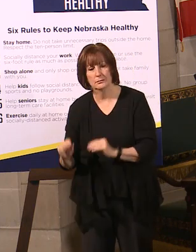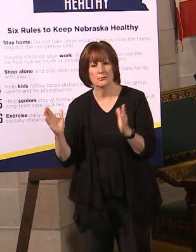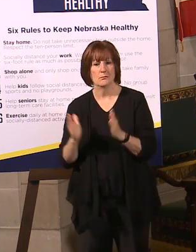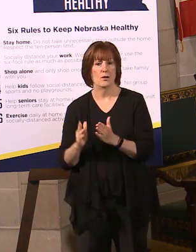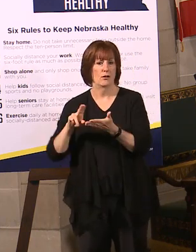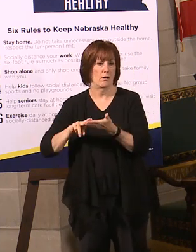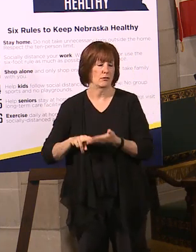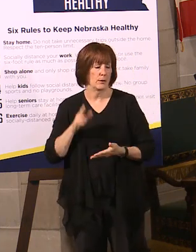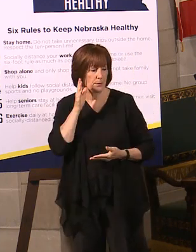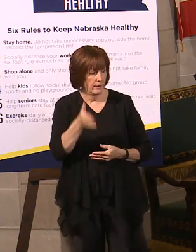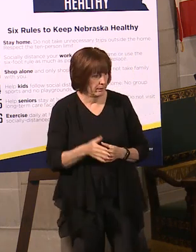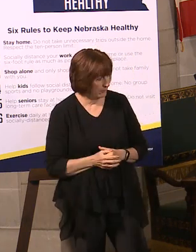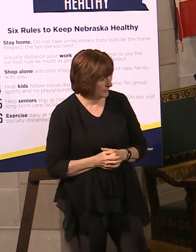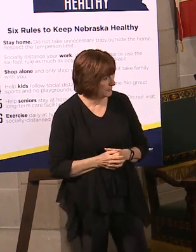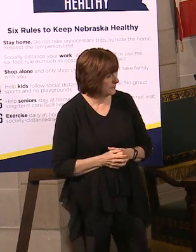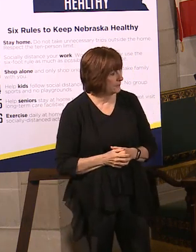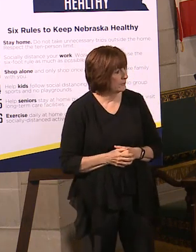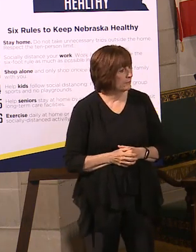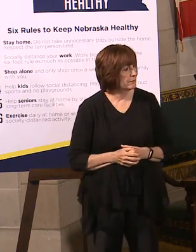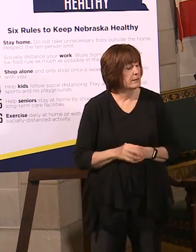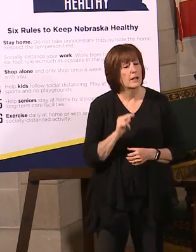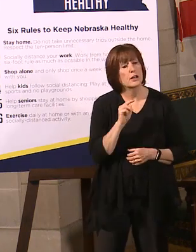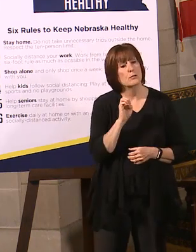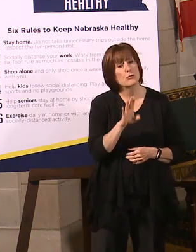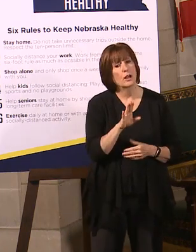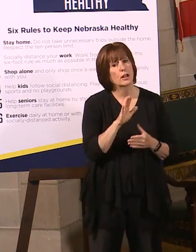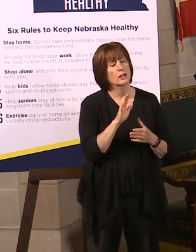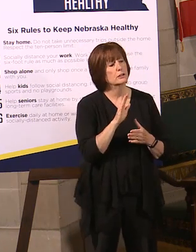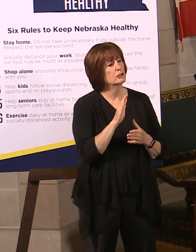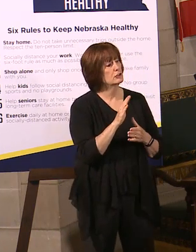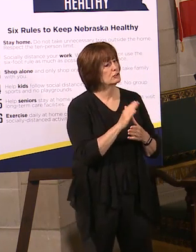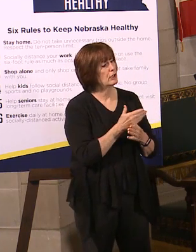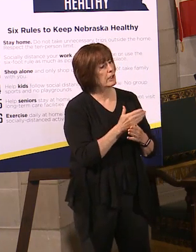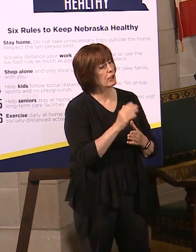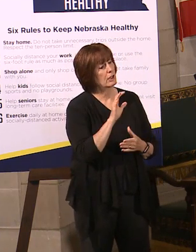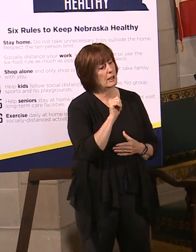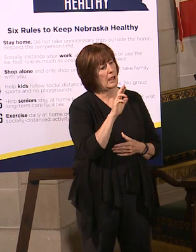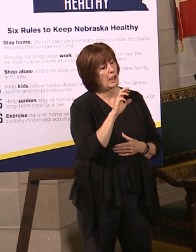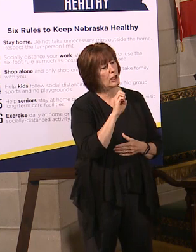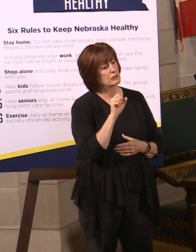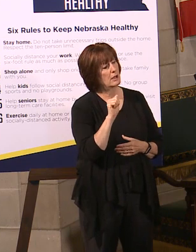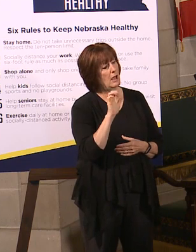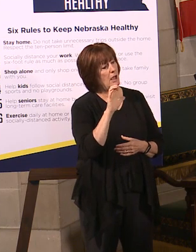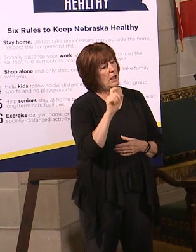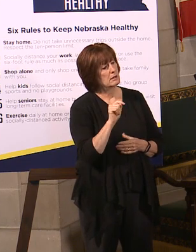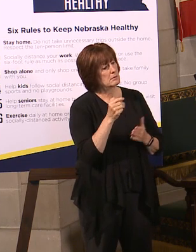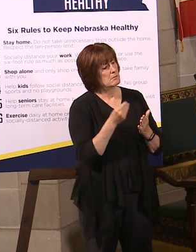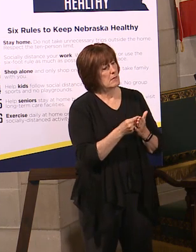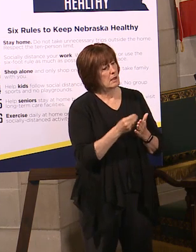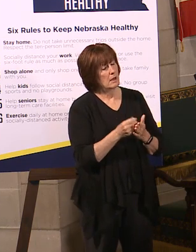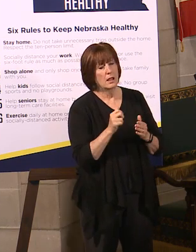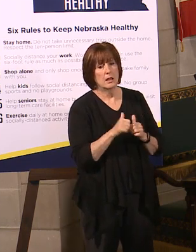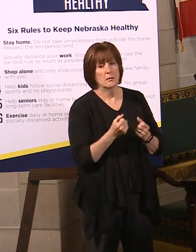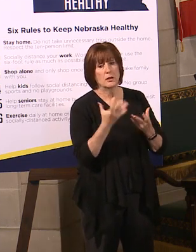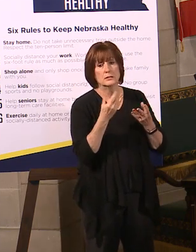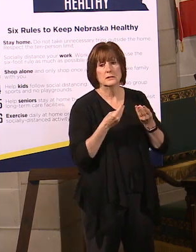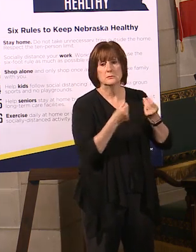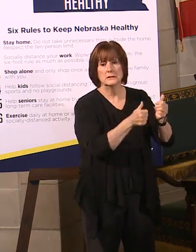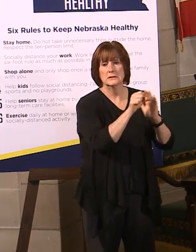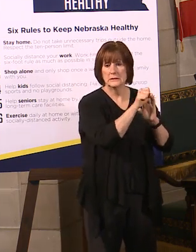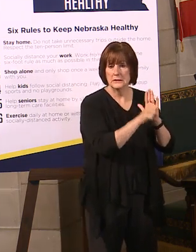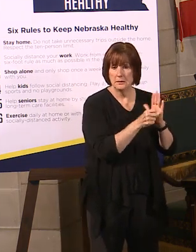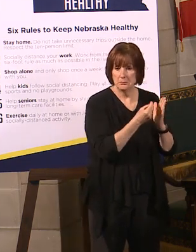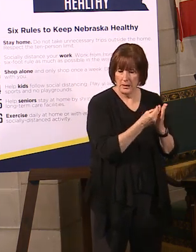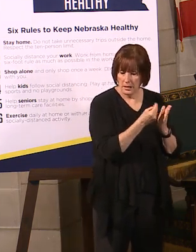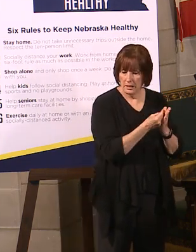going to be up there. Has Nebraska's share of the CARES Act money reduced what we have to spend in state dollars? So